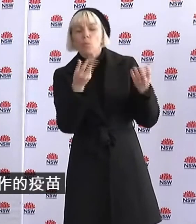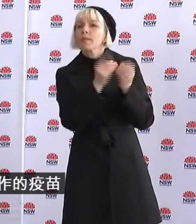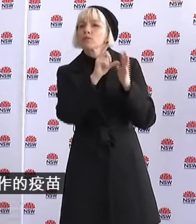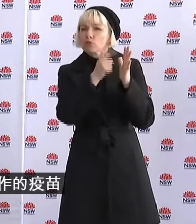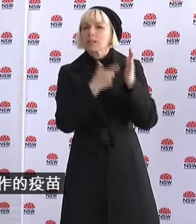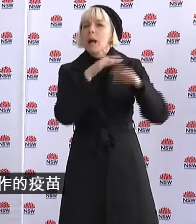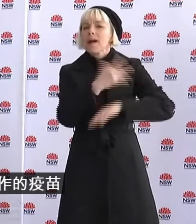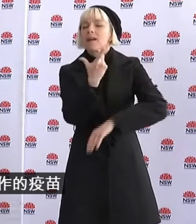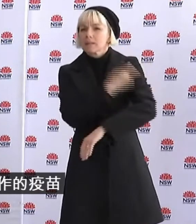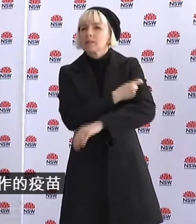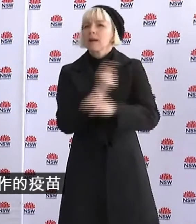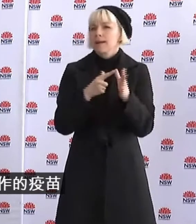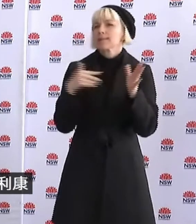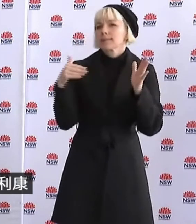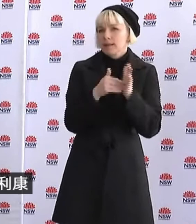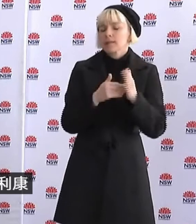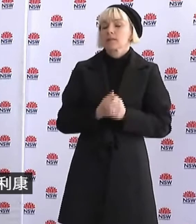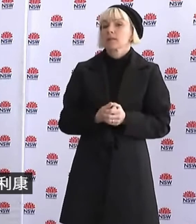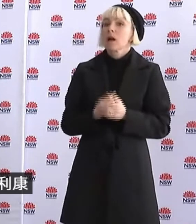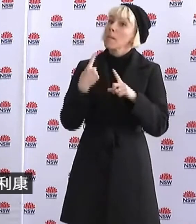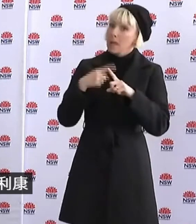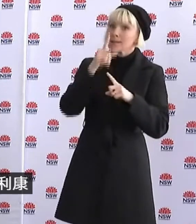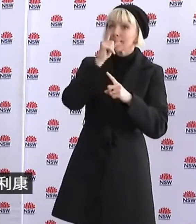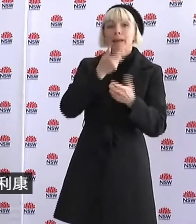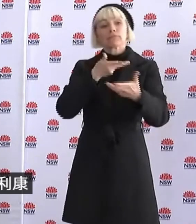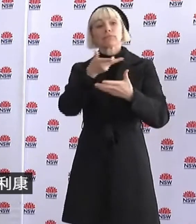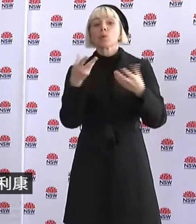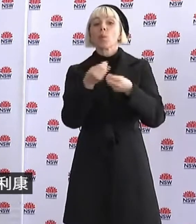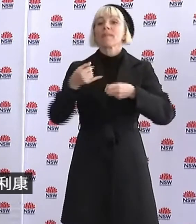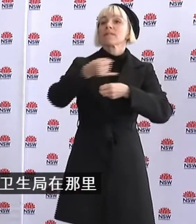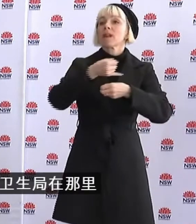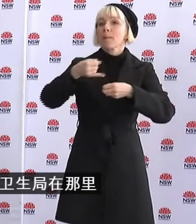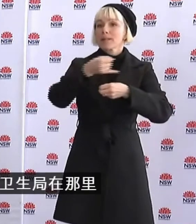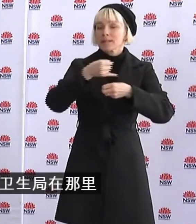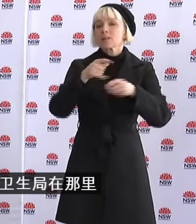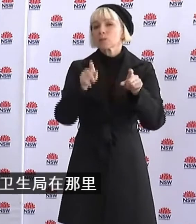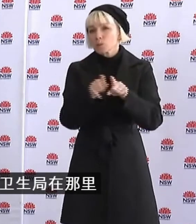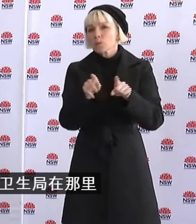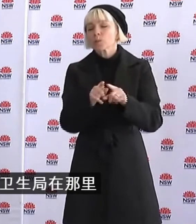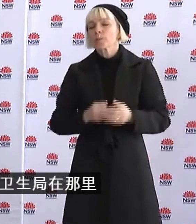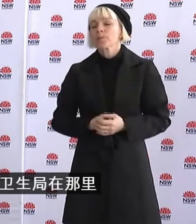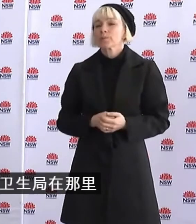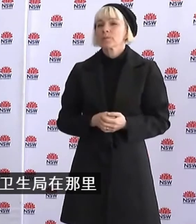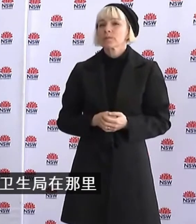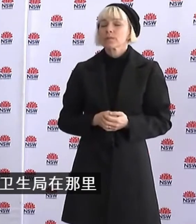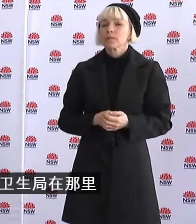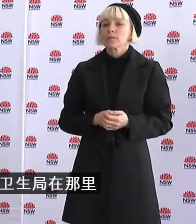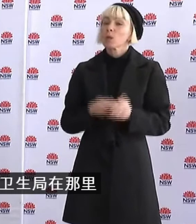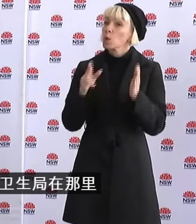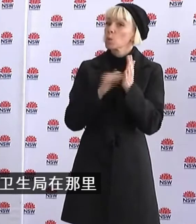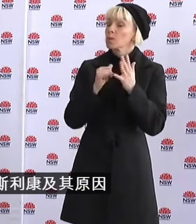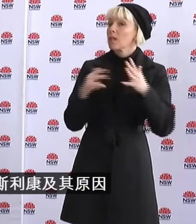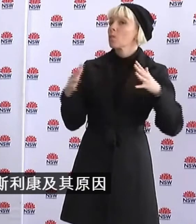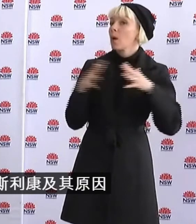vaccine. That's why we've engaged all pharmacies as well to support us in getting out the AstraZeneca. Obviously, the GP network is there. Through New South Wales